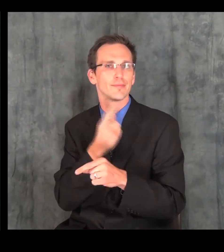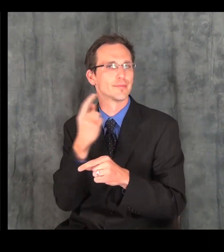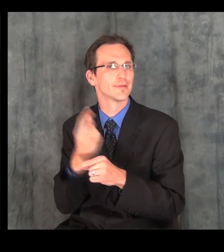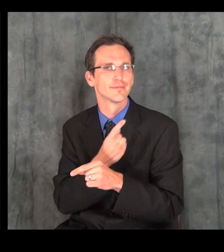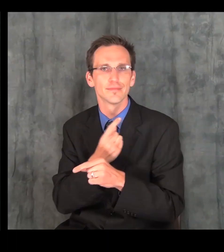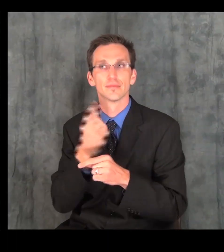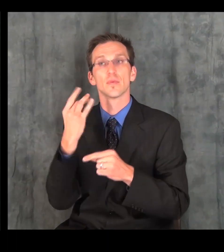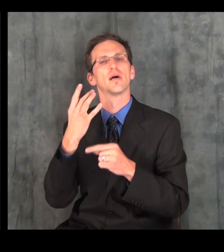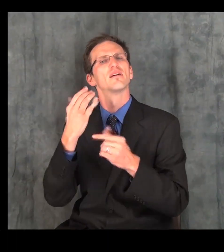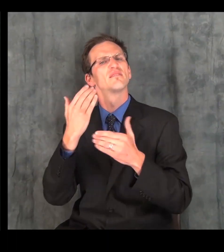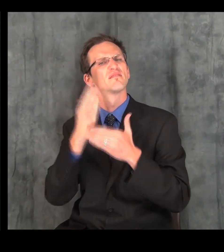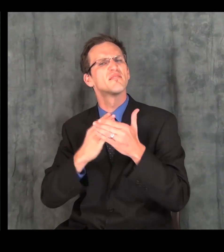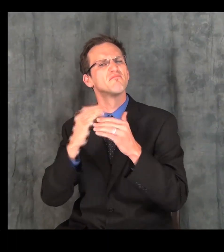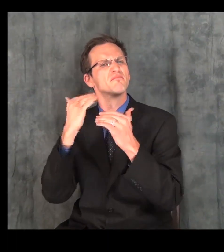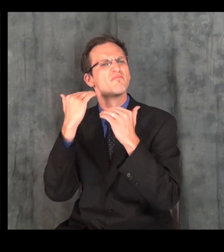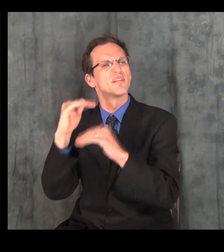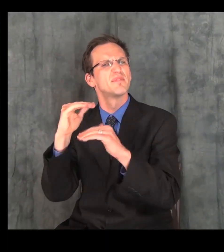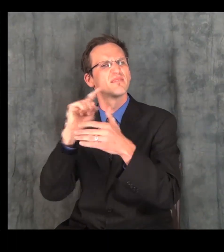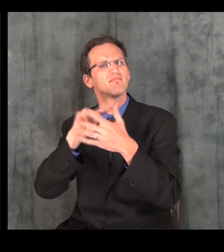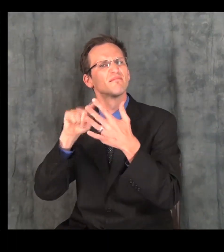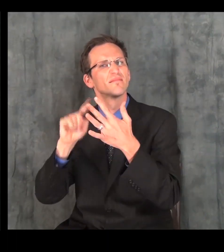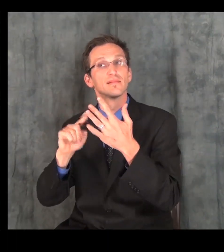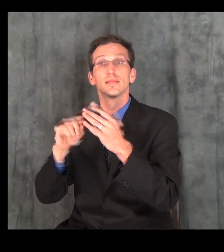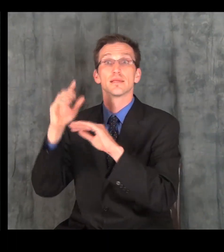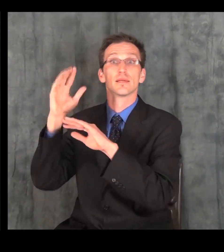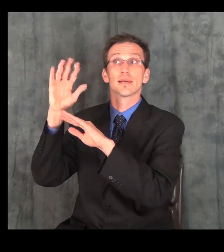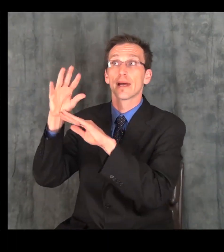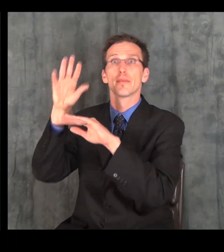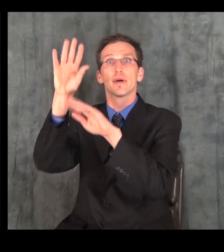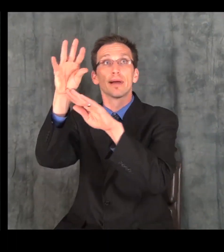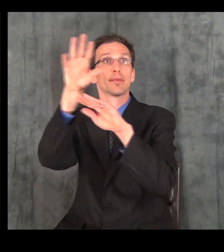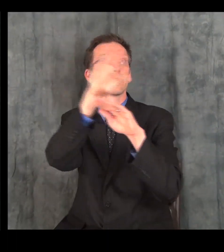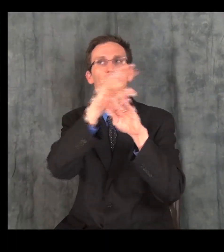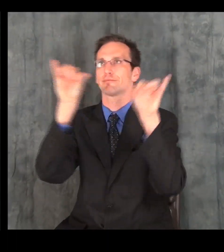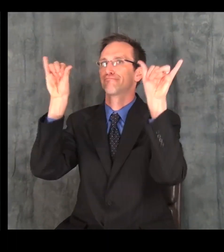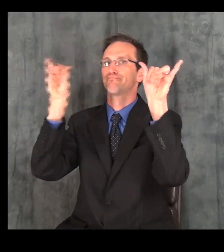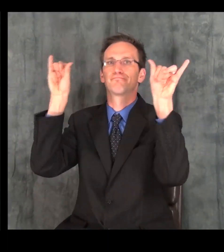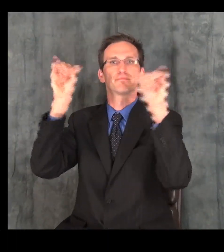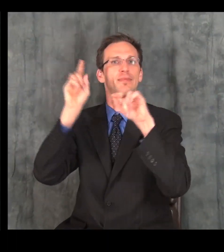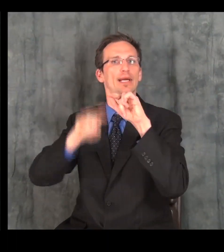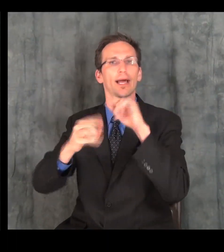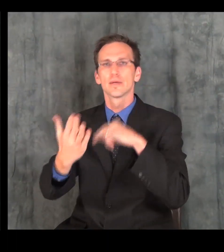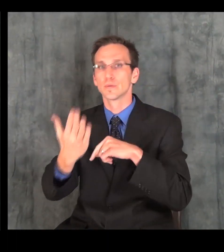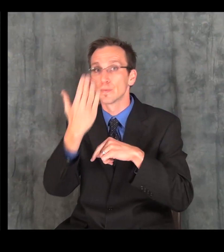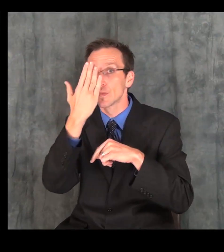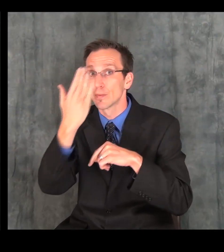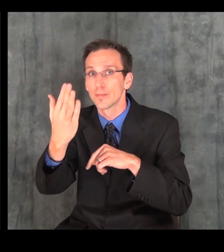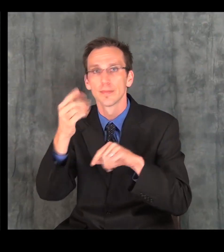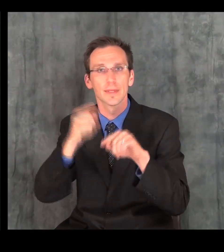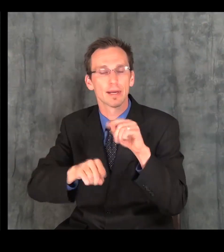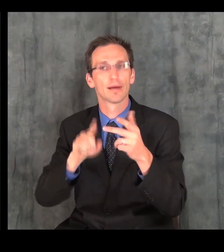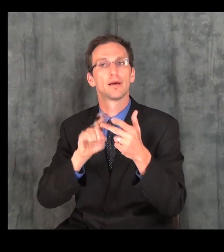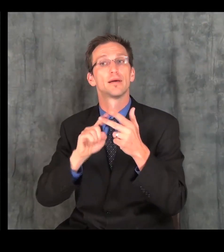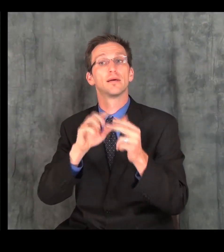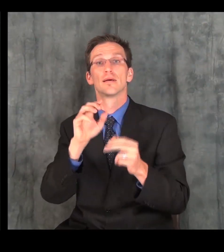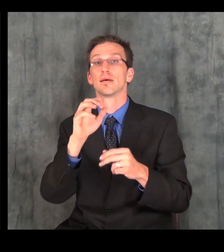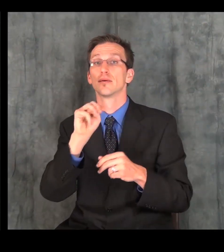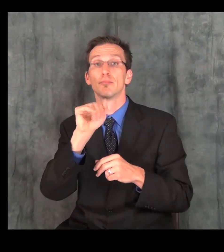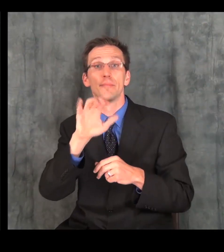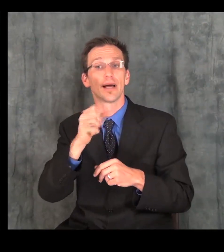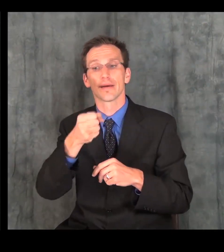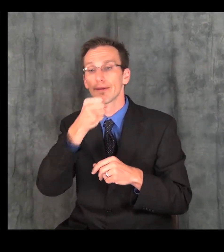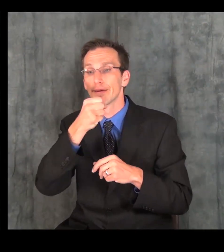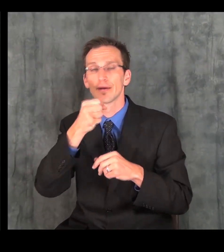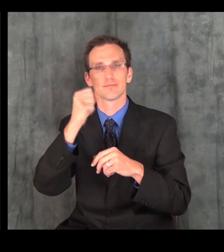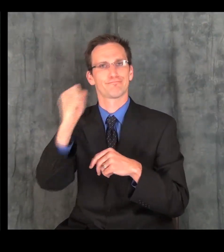technological limitations, the fact that the cameras are fixed, they can't be zoomed in and out, that the microphones aren't set up in a way